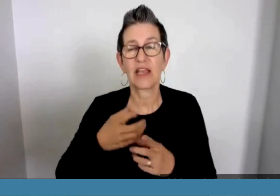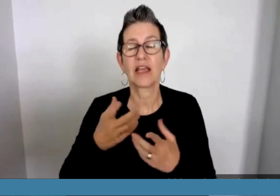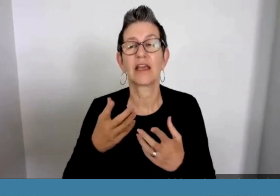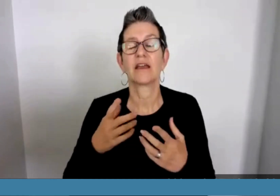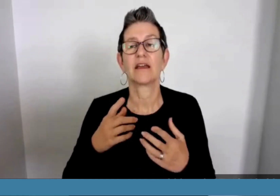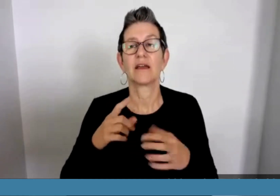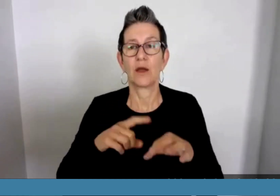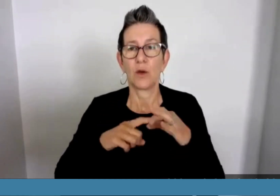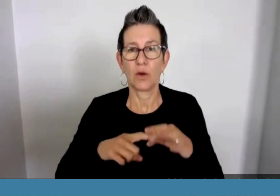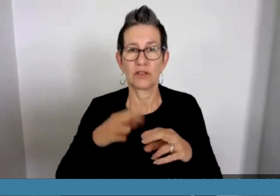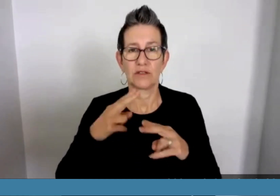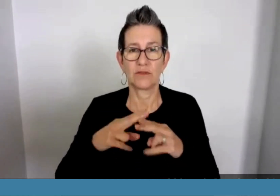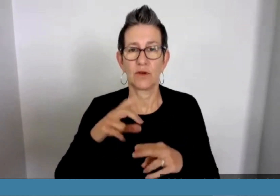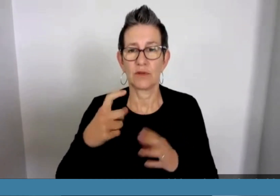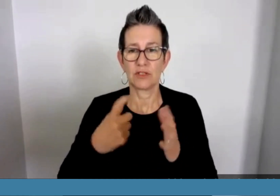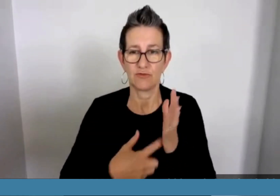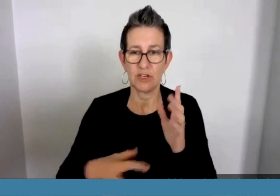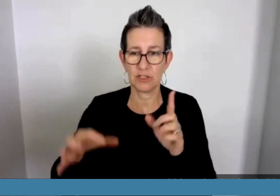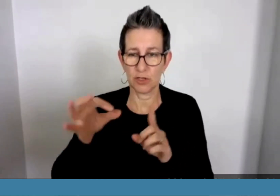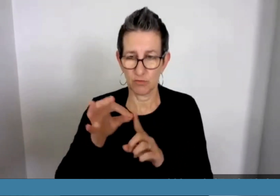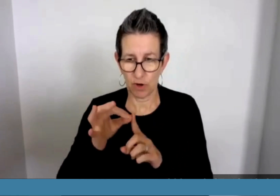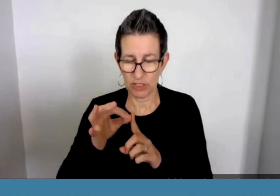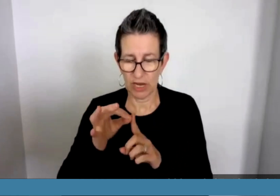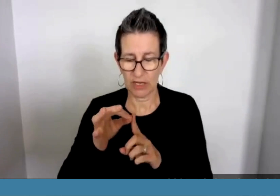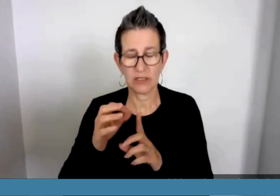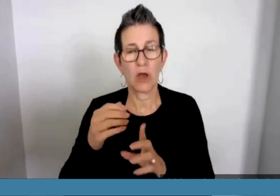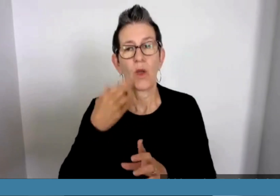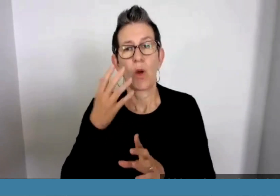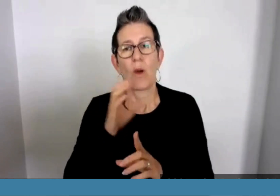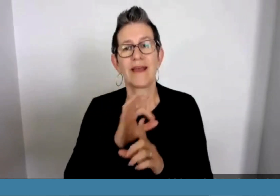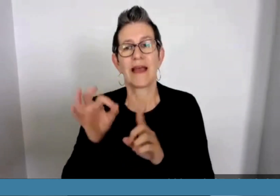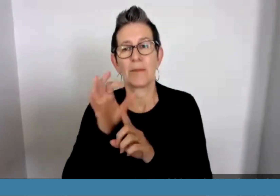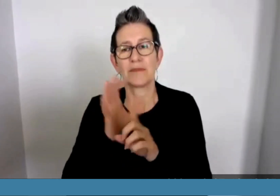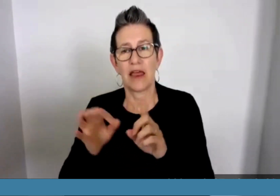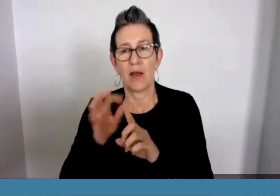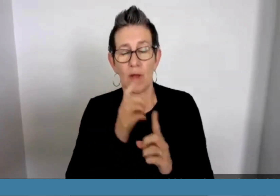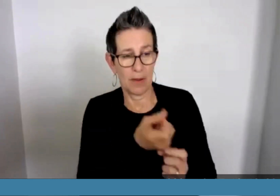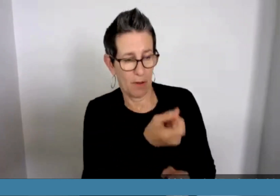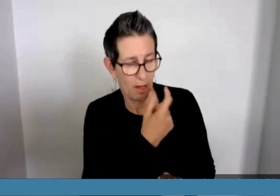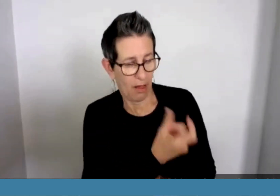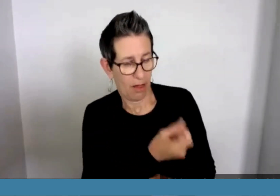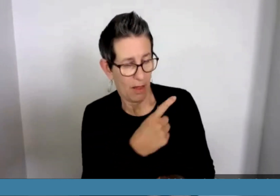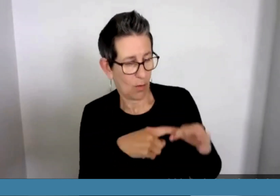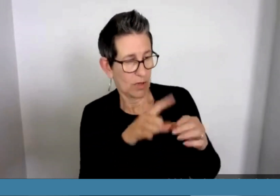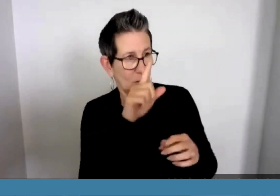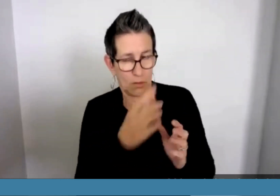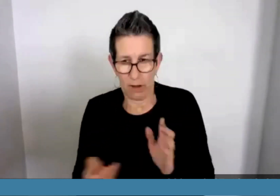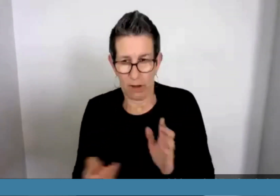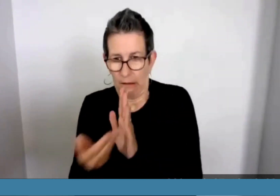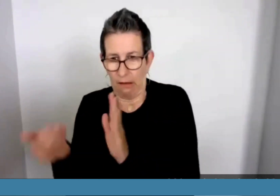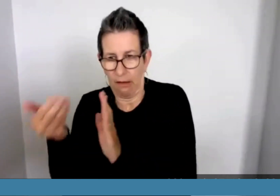project. And we do keep updating that as we receive new questions. We do, update that.